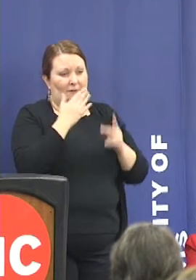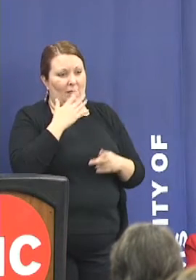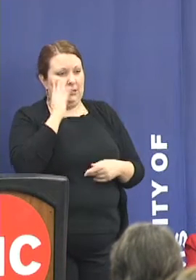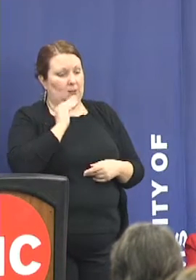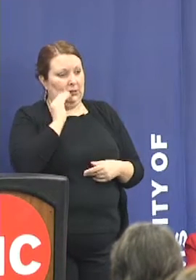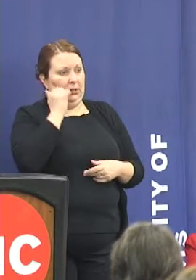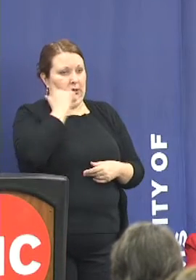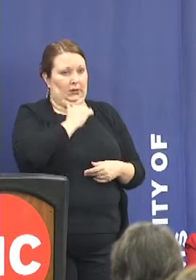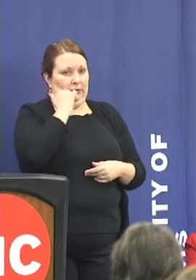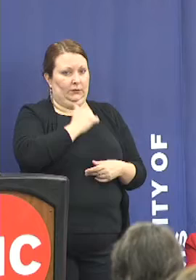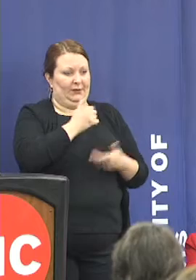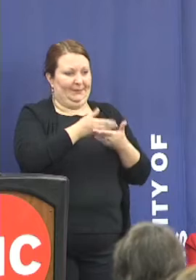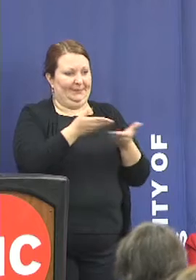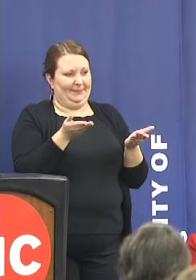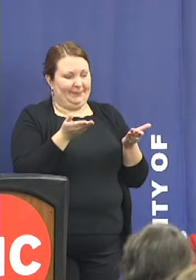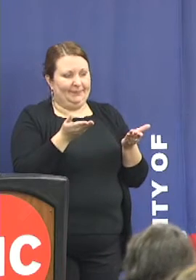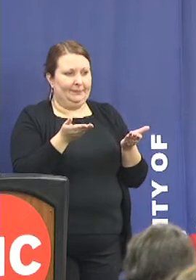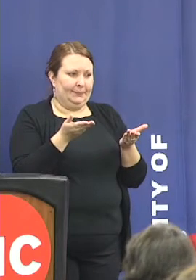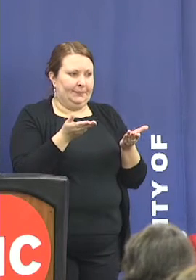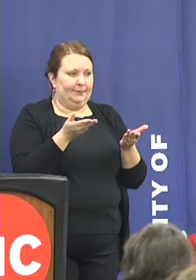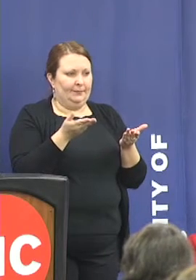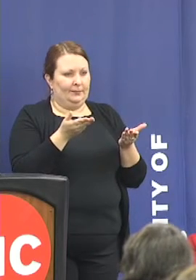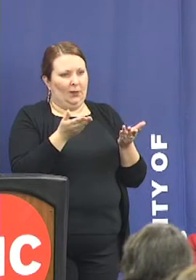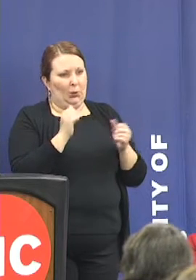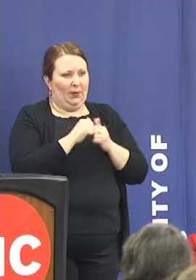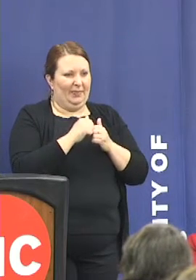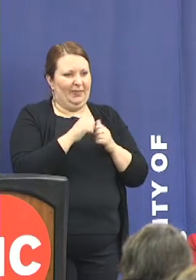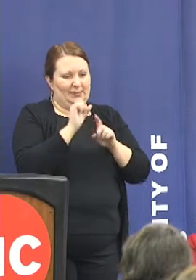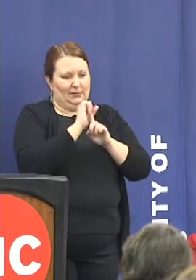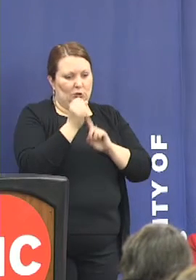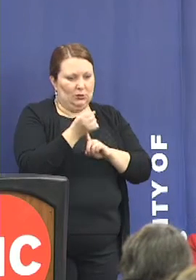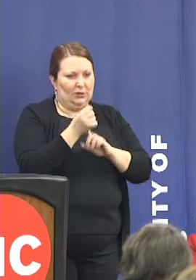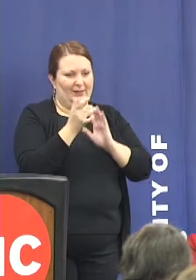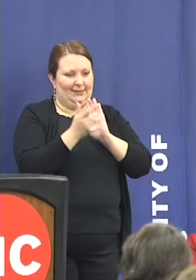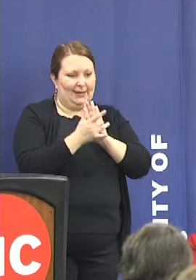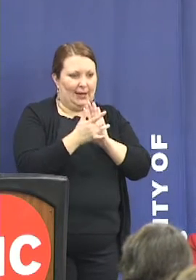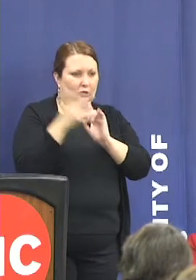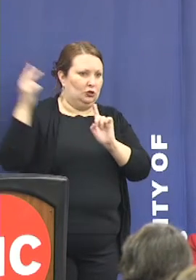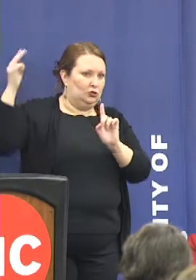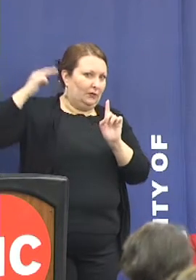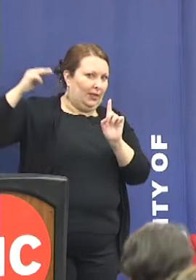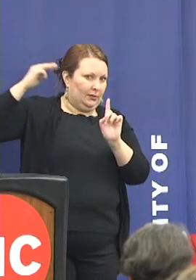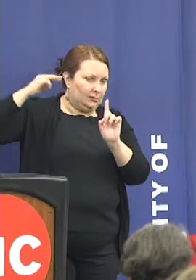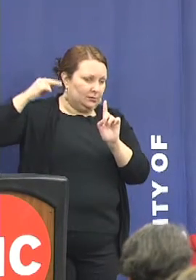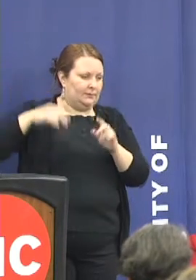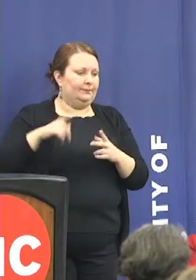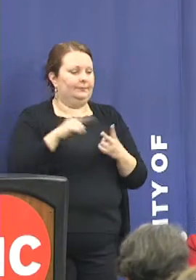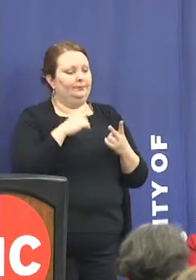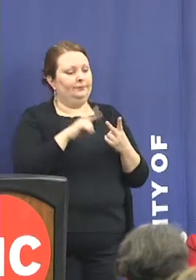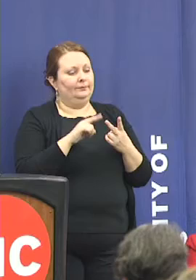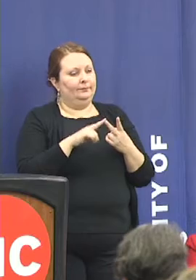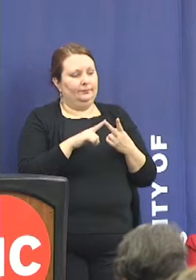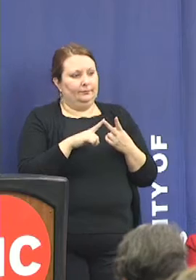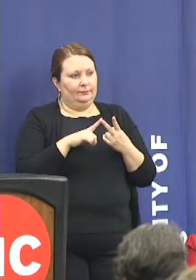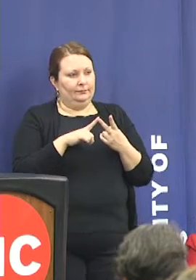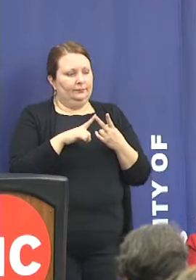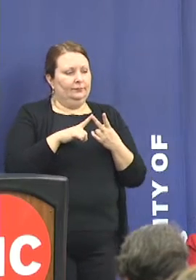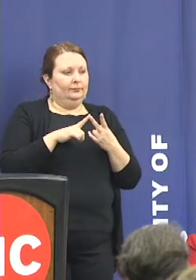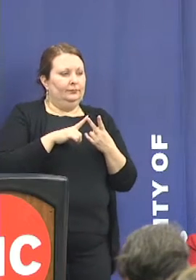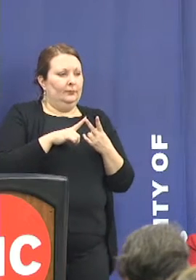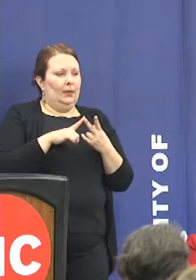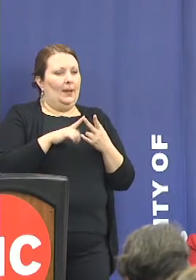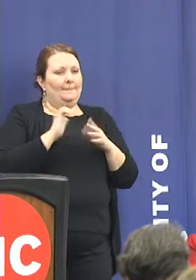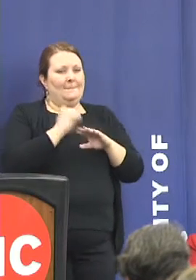in the context of this the state technology of surveillance? And then second, given